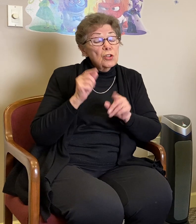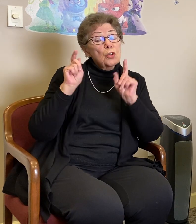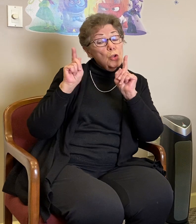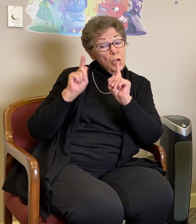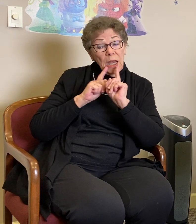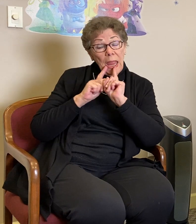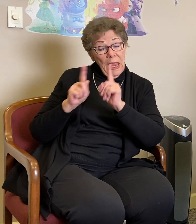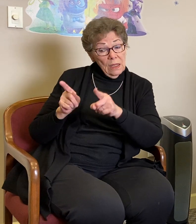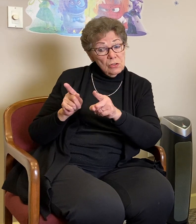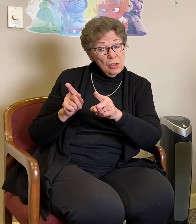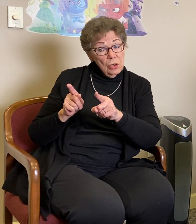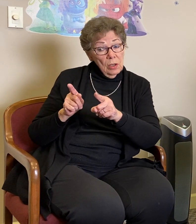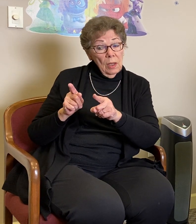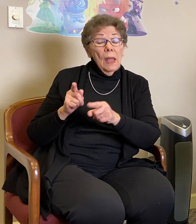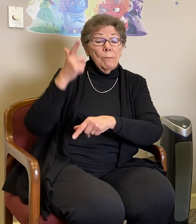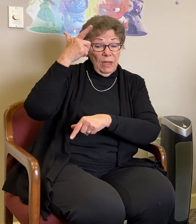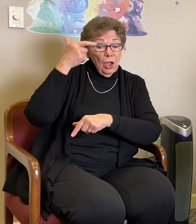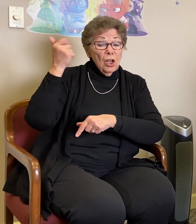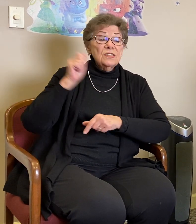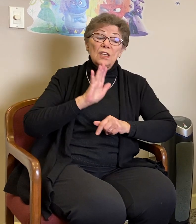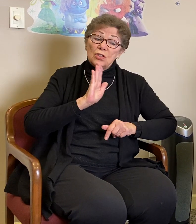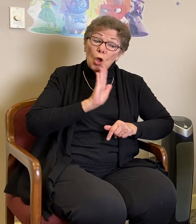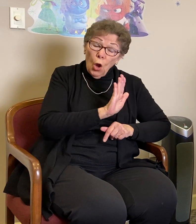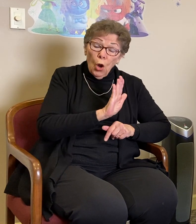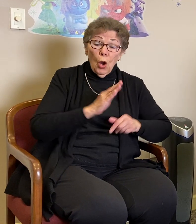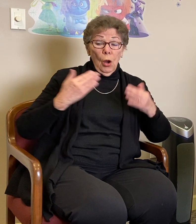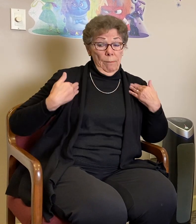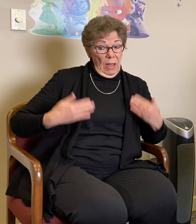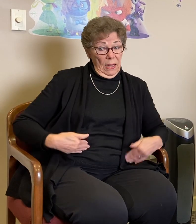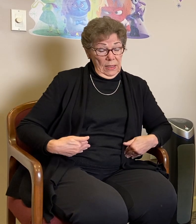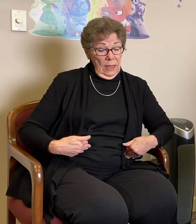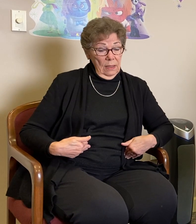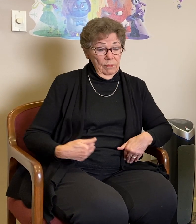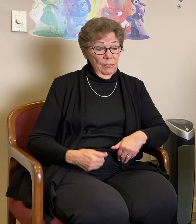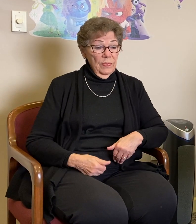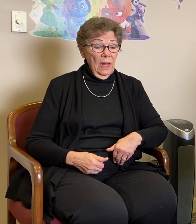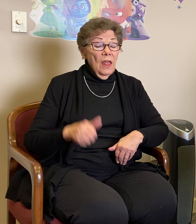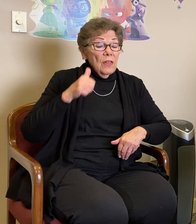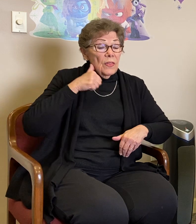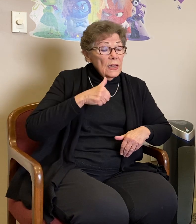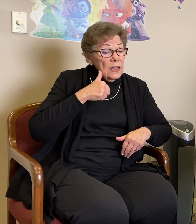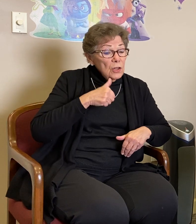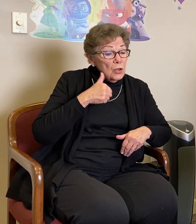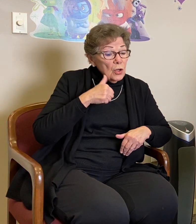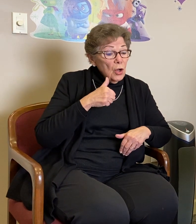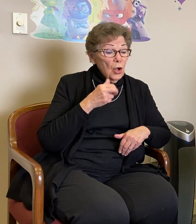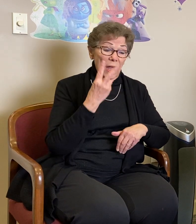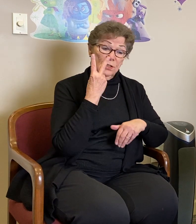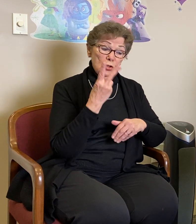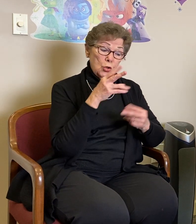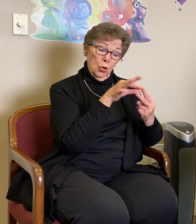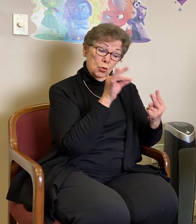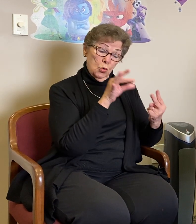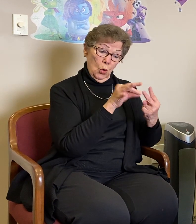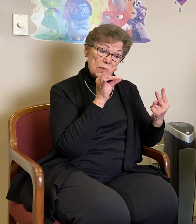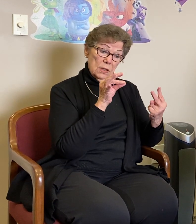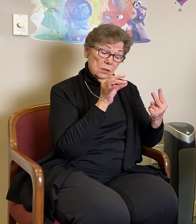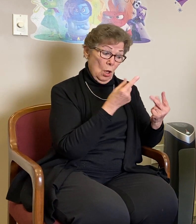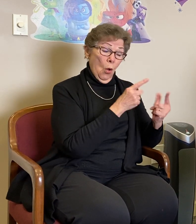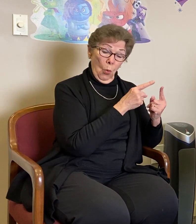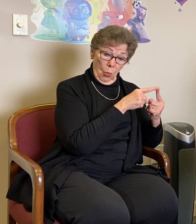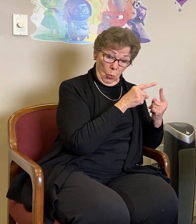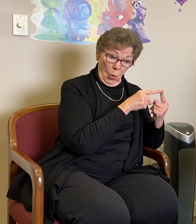because after all, it's her body. The little girl has two choices. She can